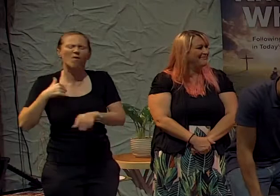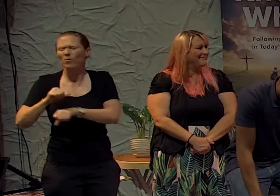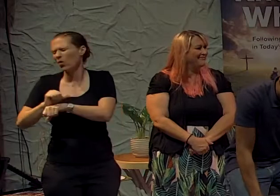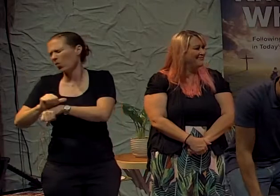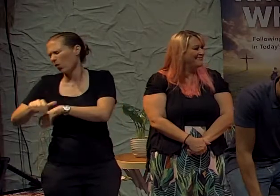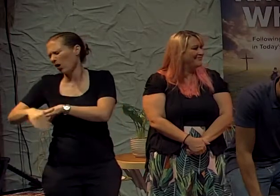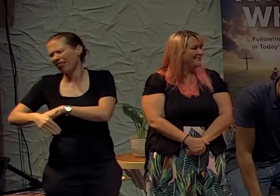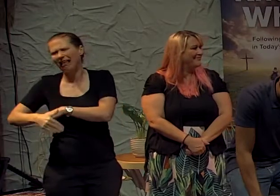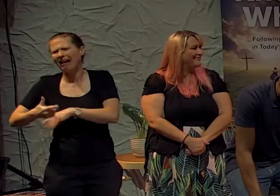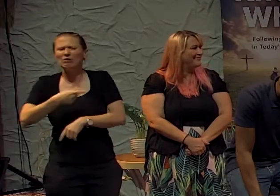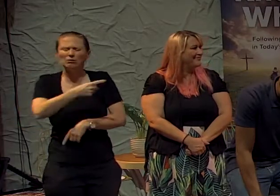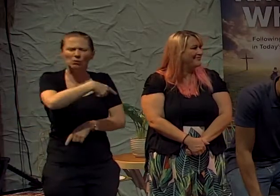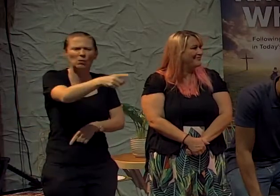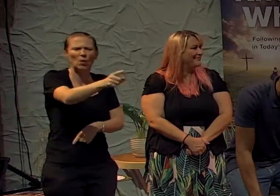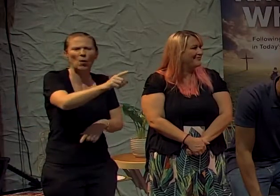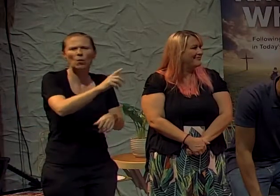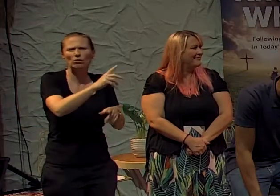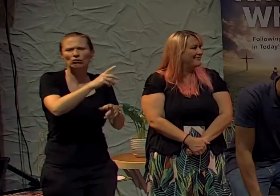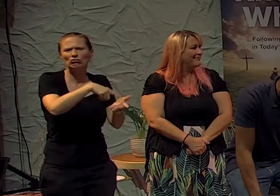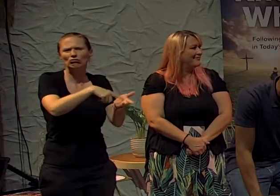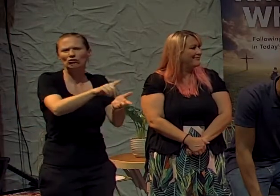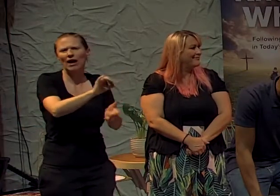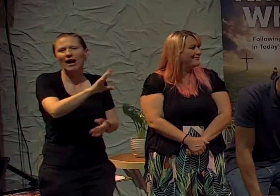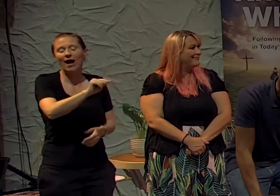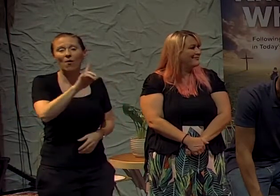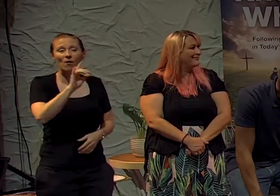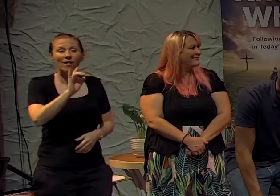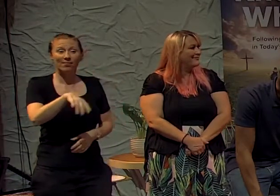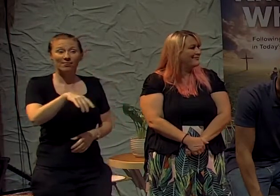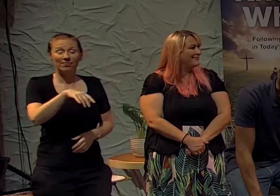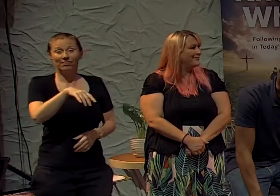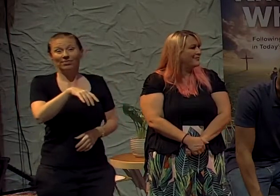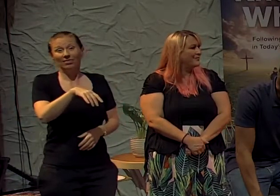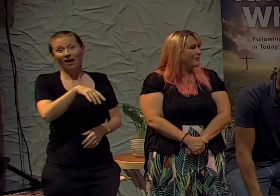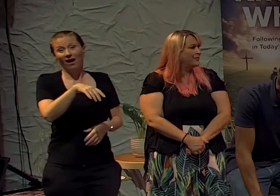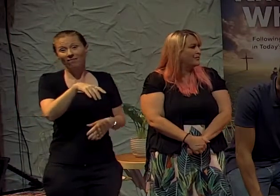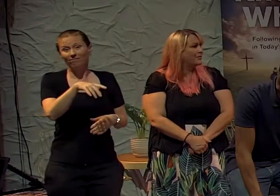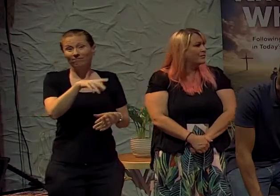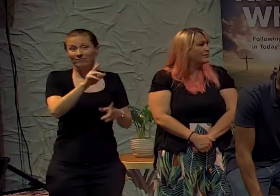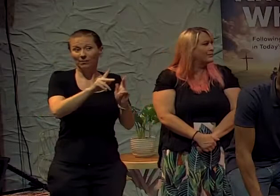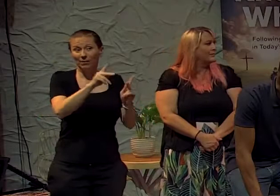check it out? And that was Lynn and Barry Beatty and Steve and Lisa Johnson.